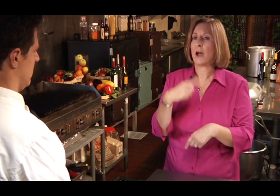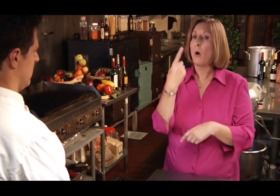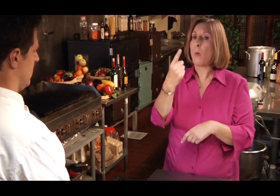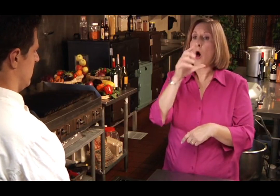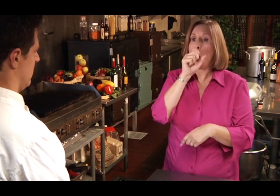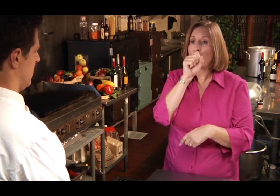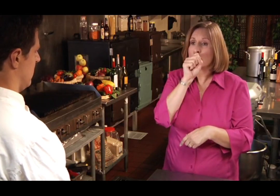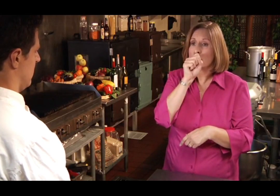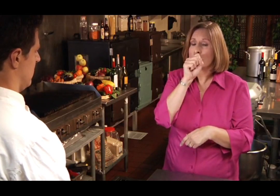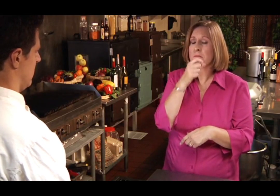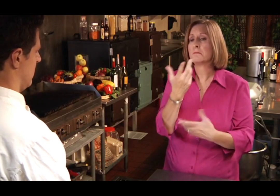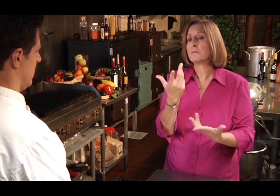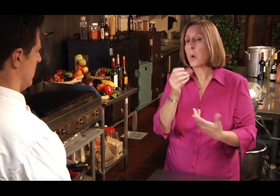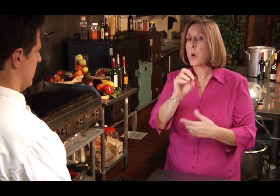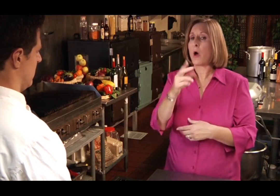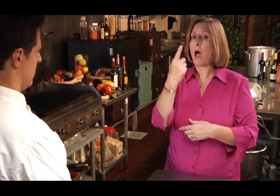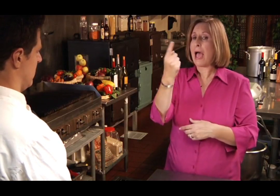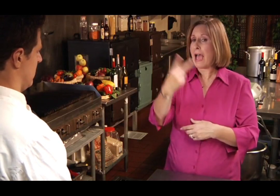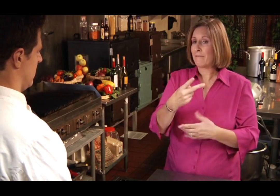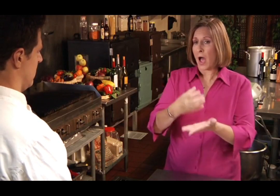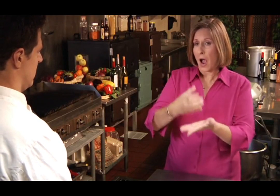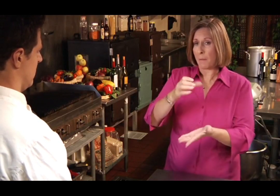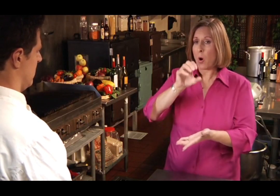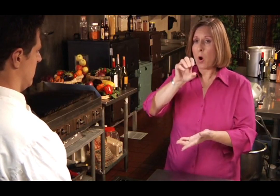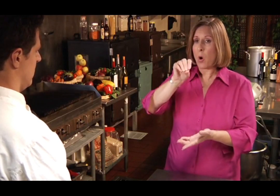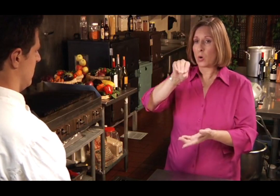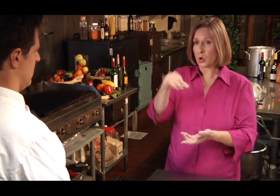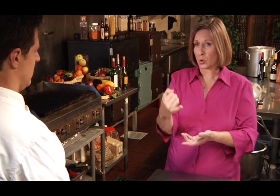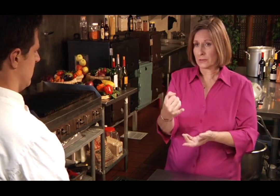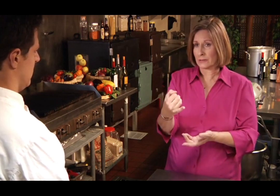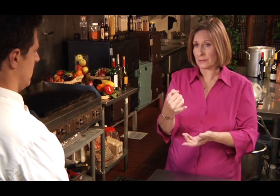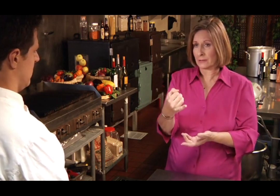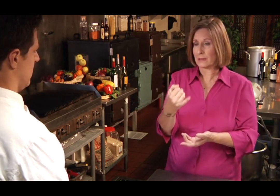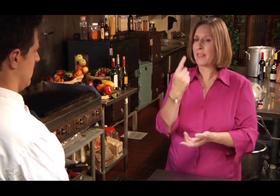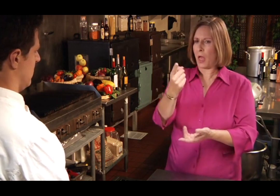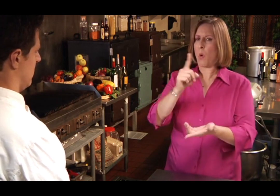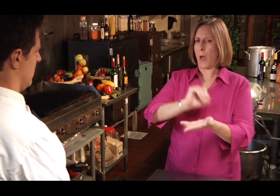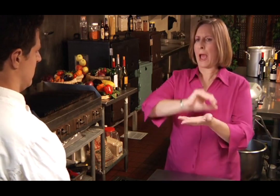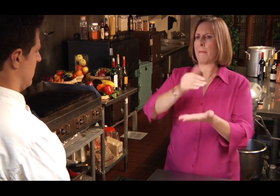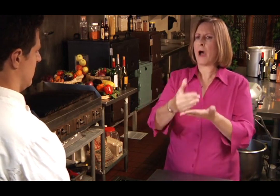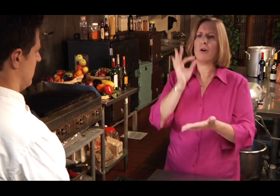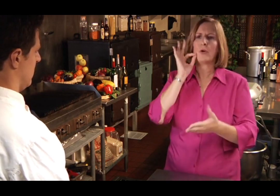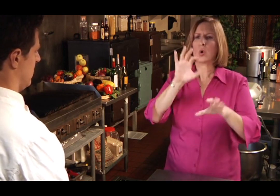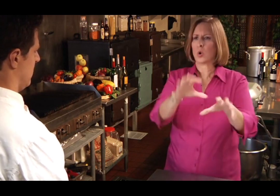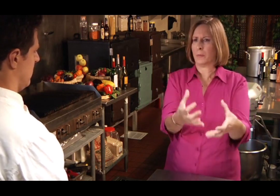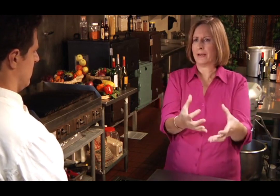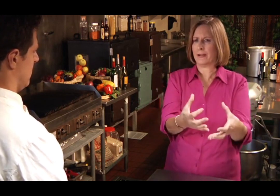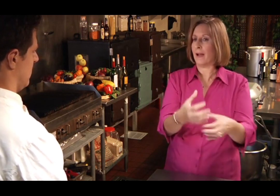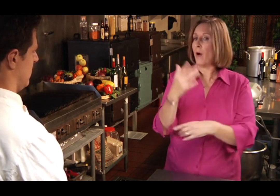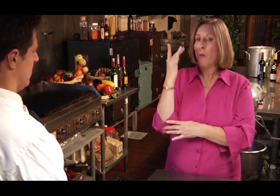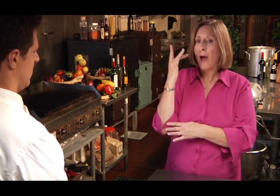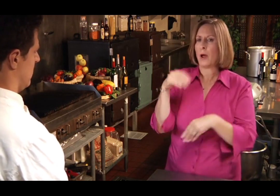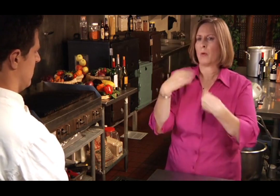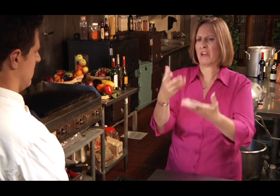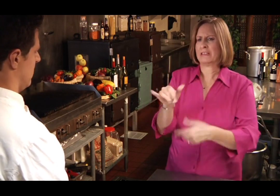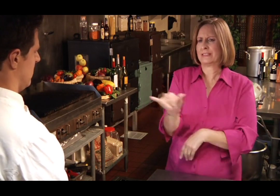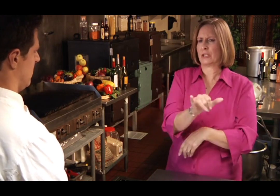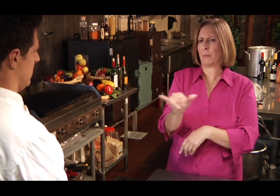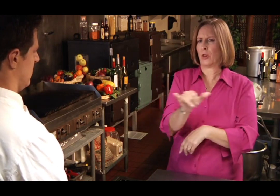Exactly. 1 orange or 1/2 cup of orange juice is considered 1 serving of the fruit group because they provide a similar